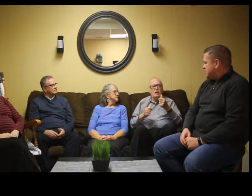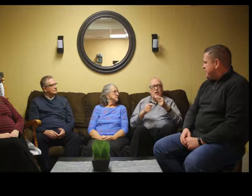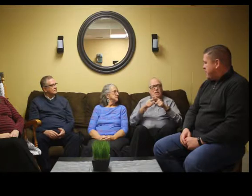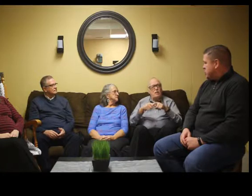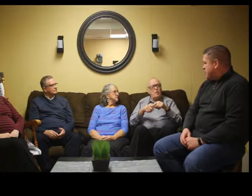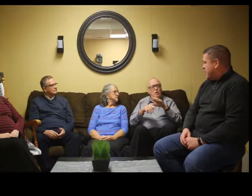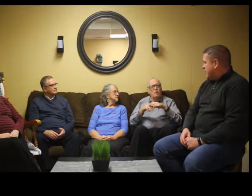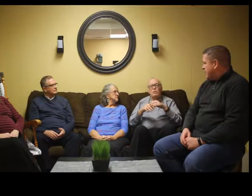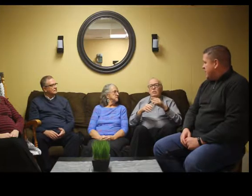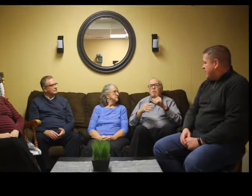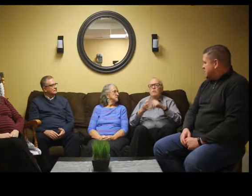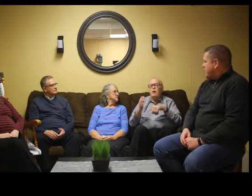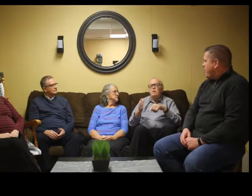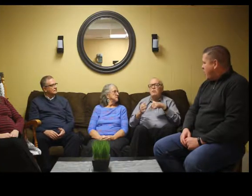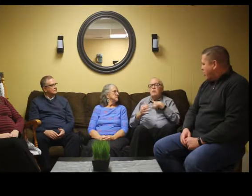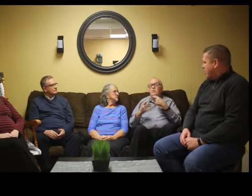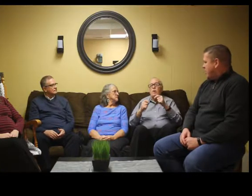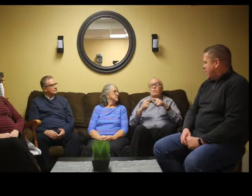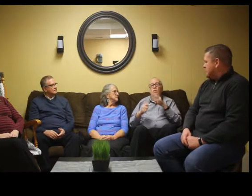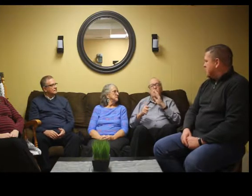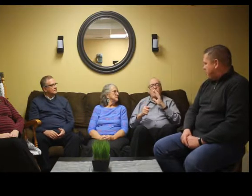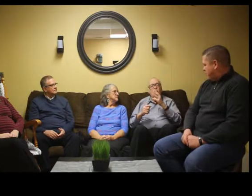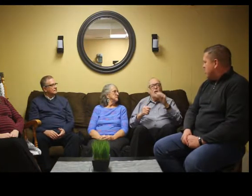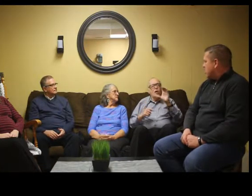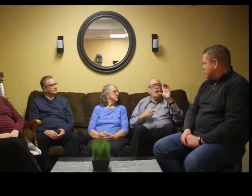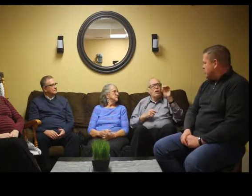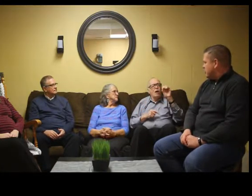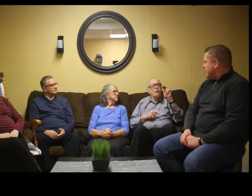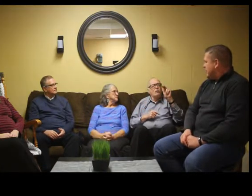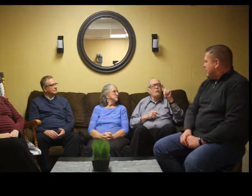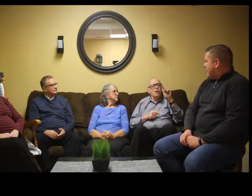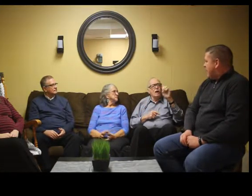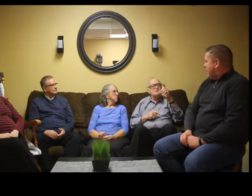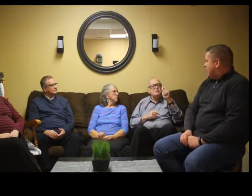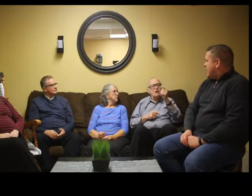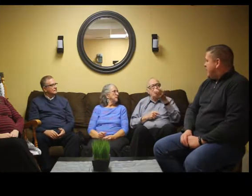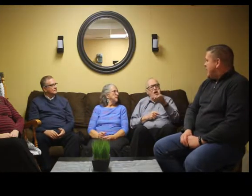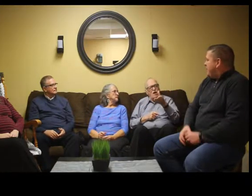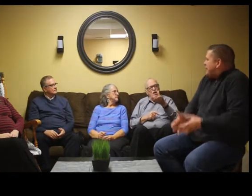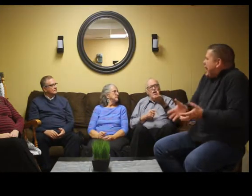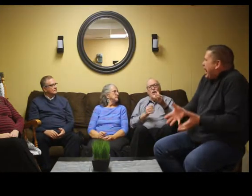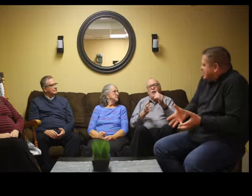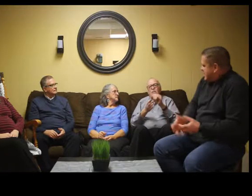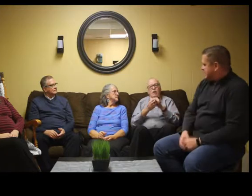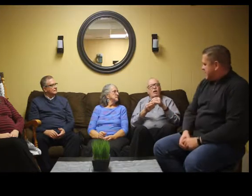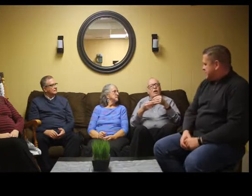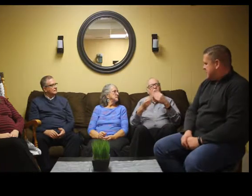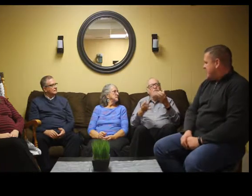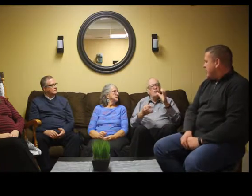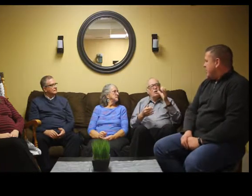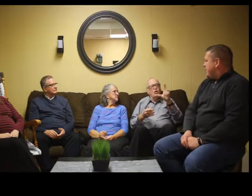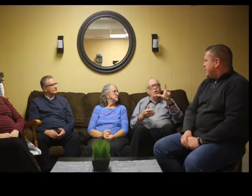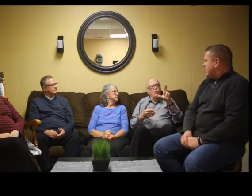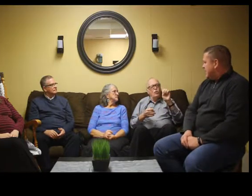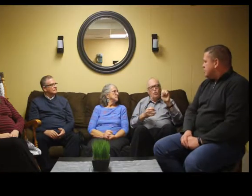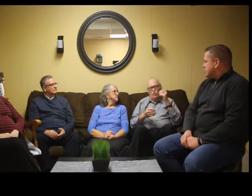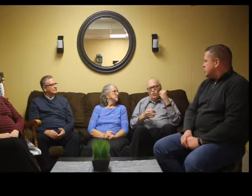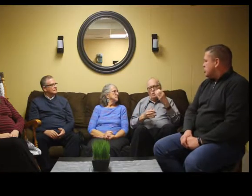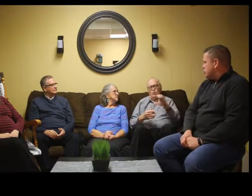And fingerspelling is a part of our language and a part of our culture. And in the context that is there, that gives us the